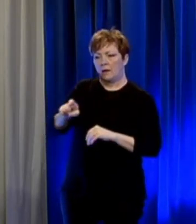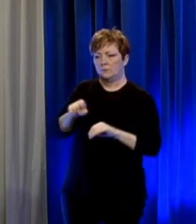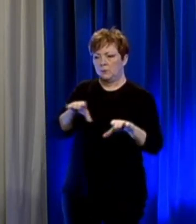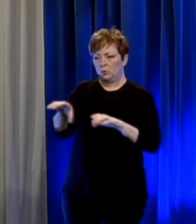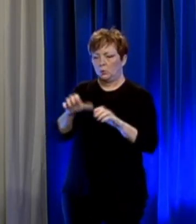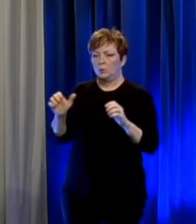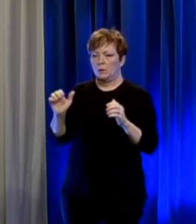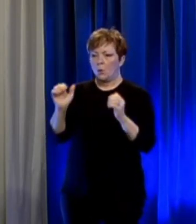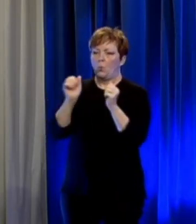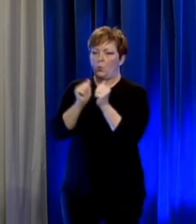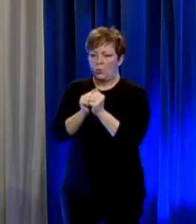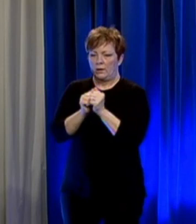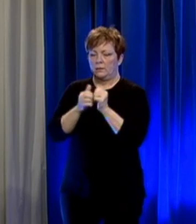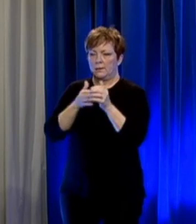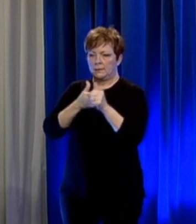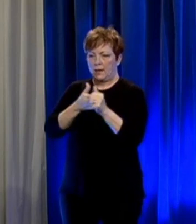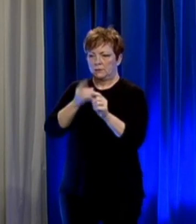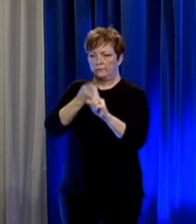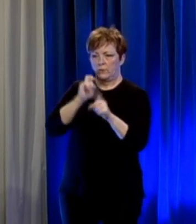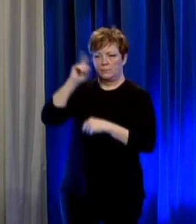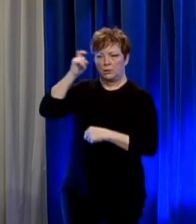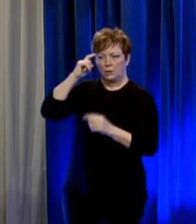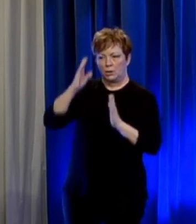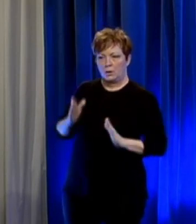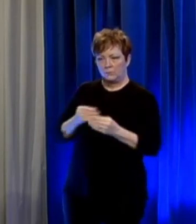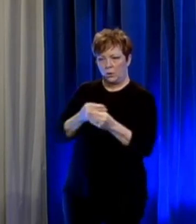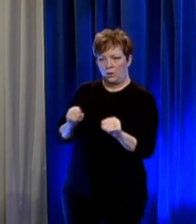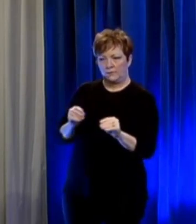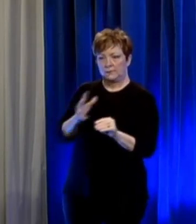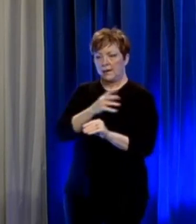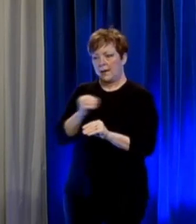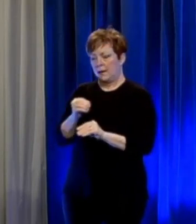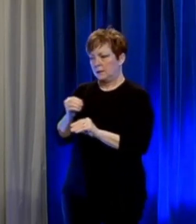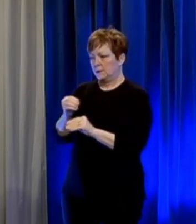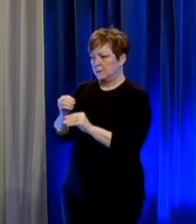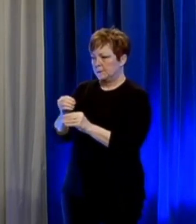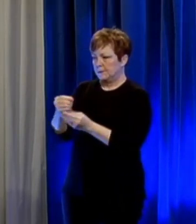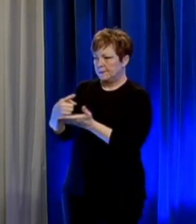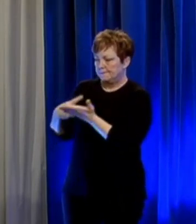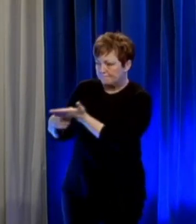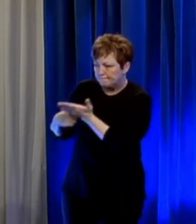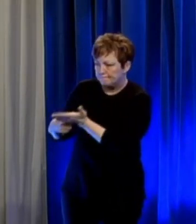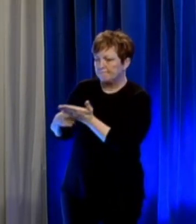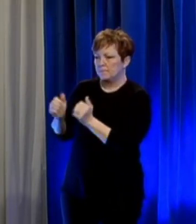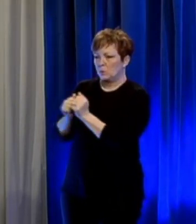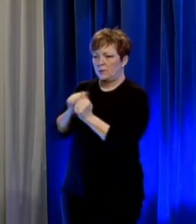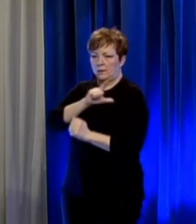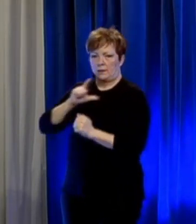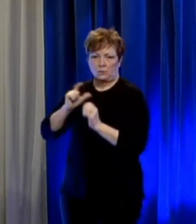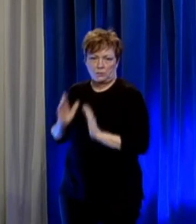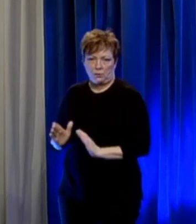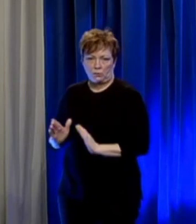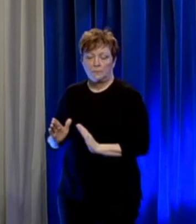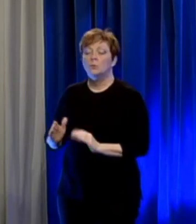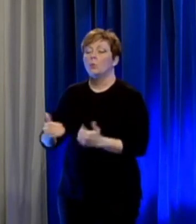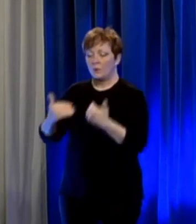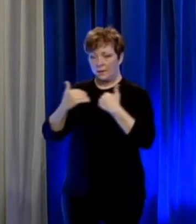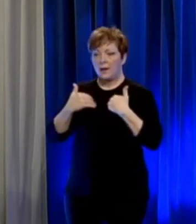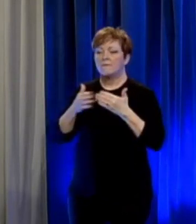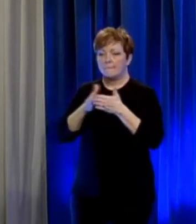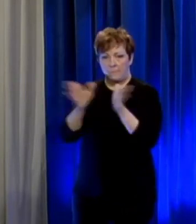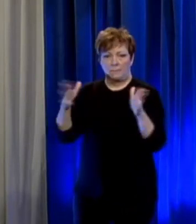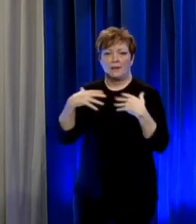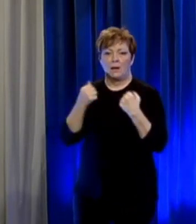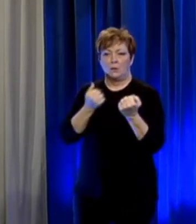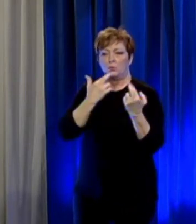conjunction with guidance from the governor's office and in consultation with the legislature. We certainly have public health recommendations. We can make it